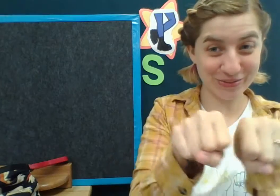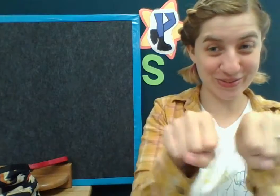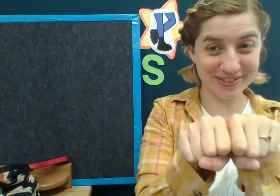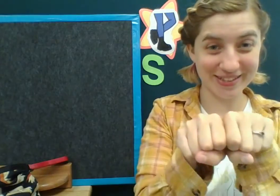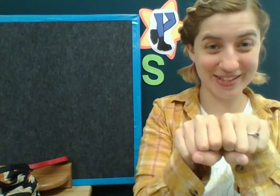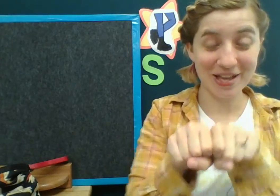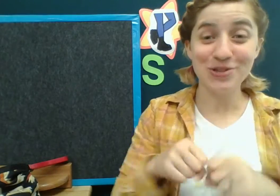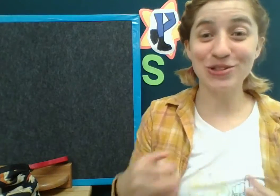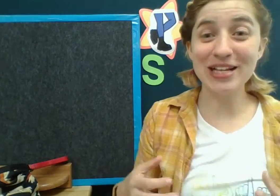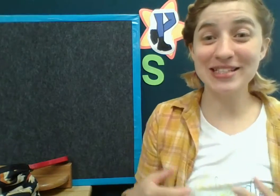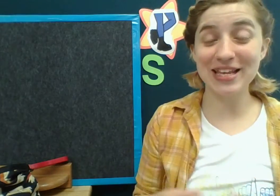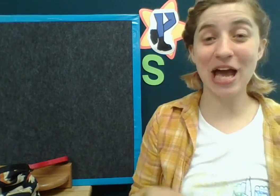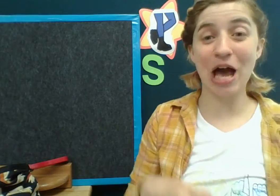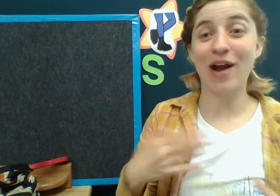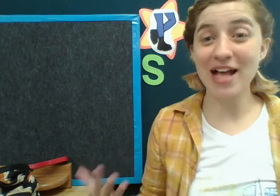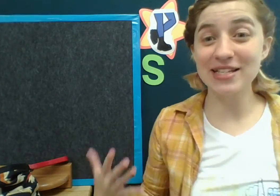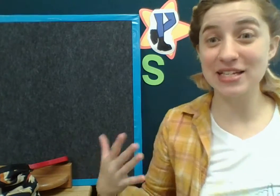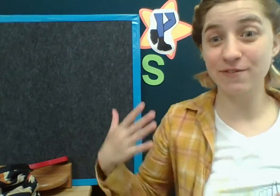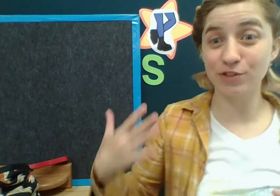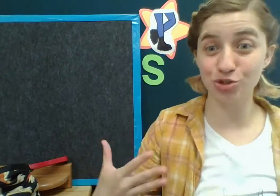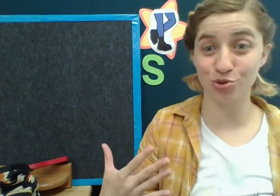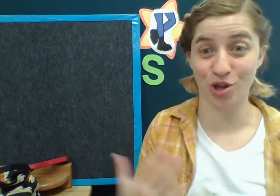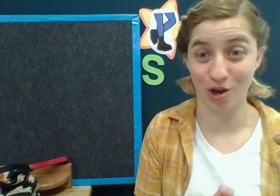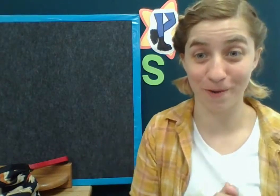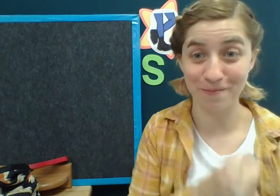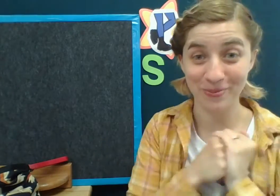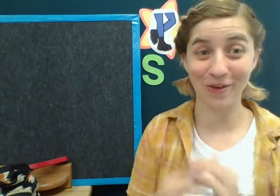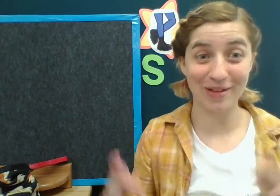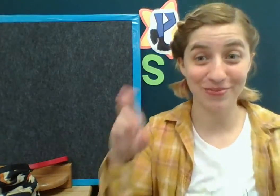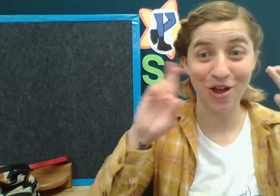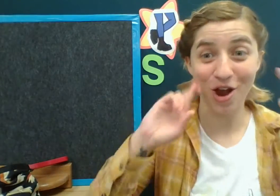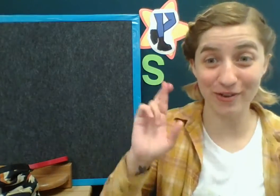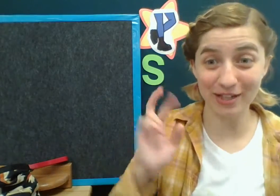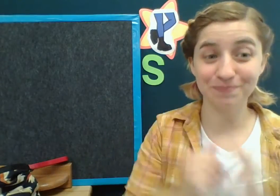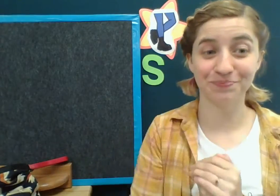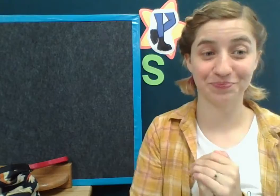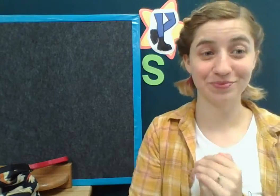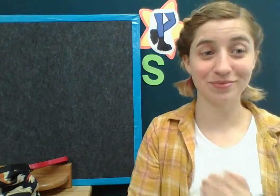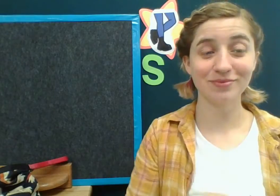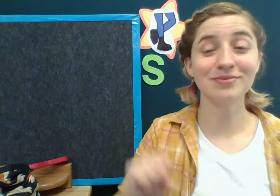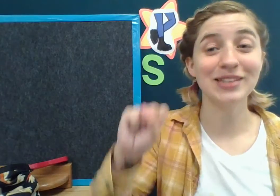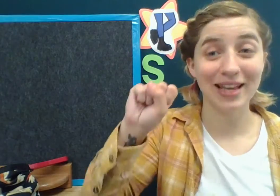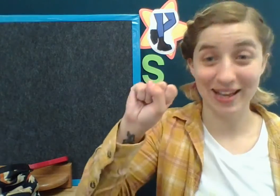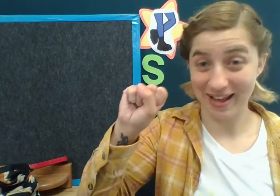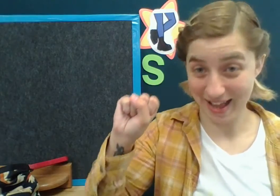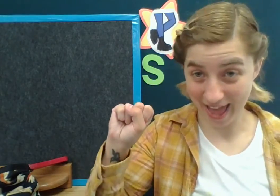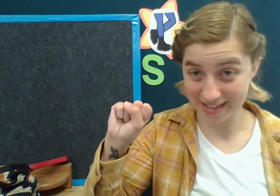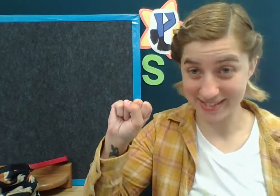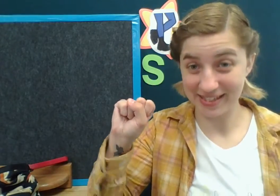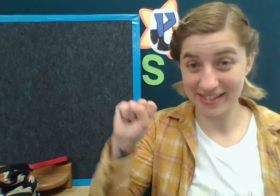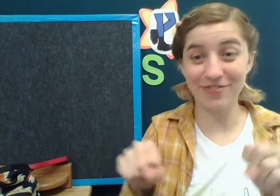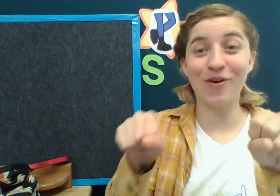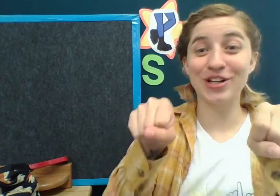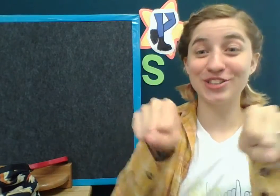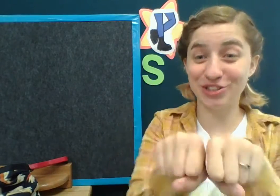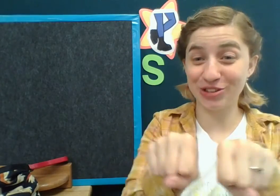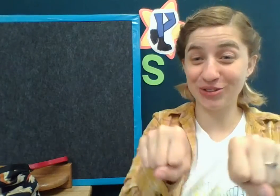shoes. So let's sing our S is for shoes song. Okay, are you ready? S is for